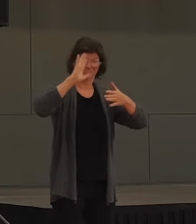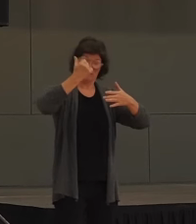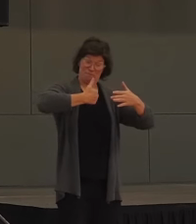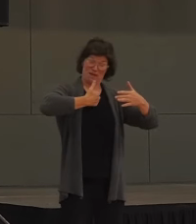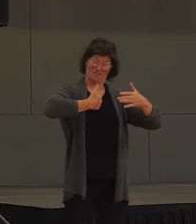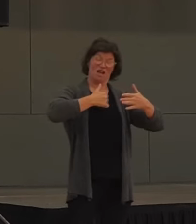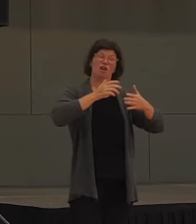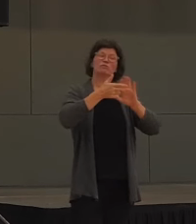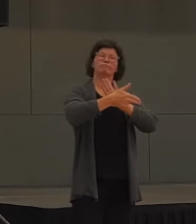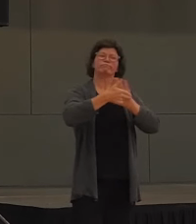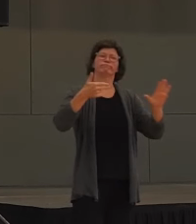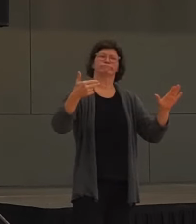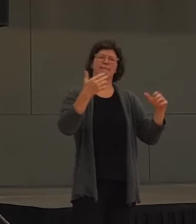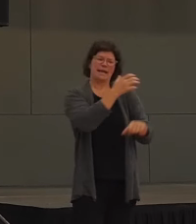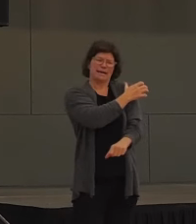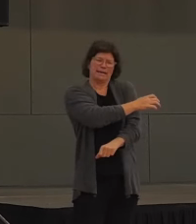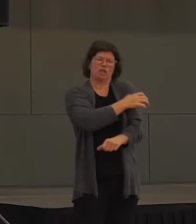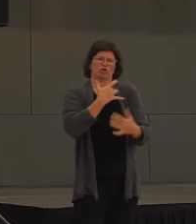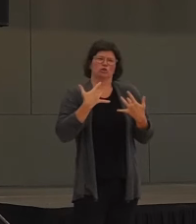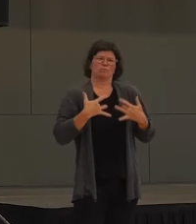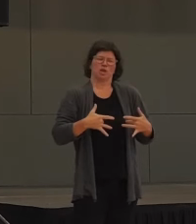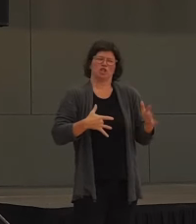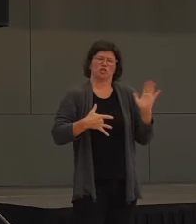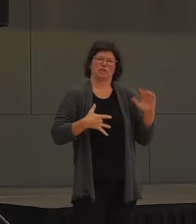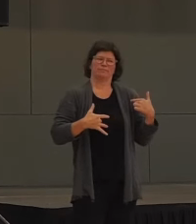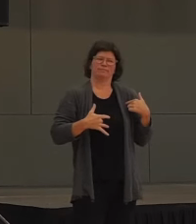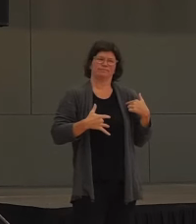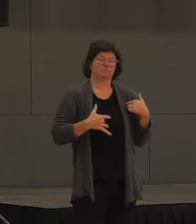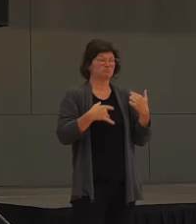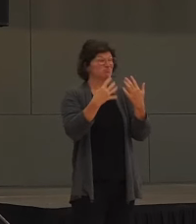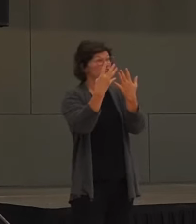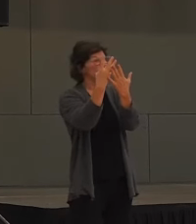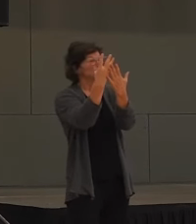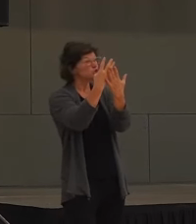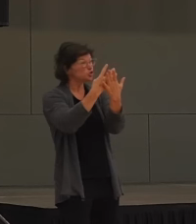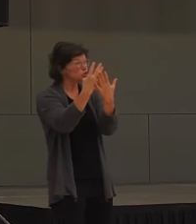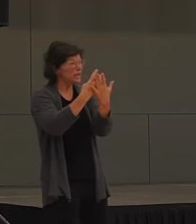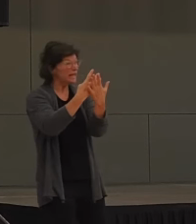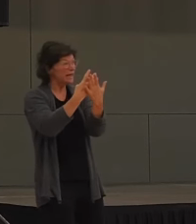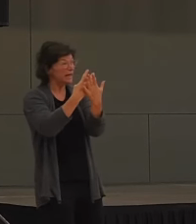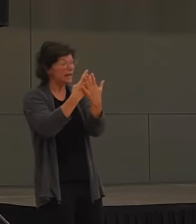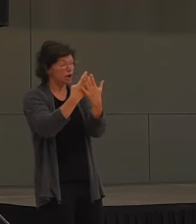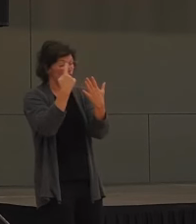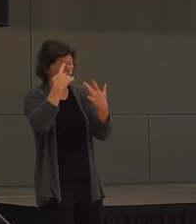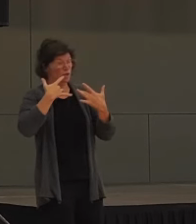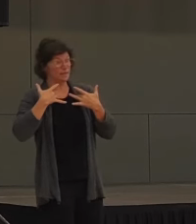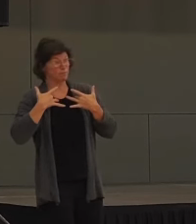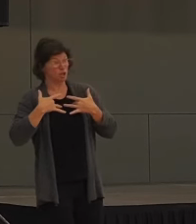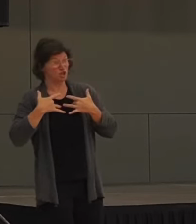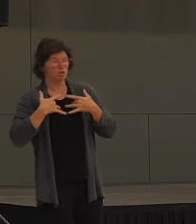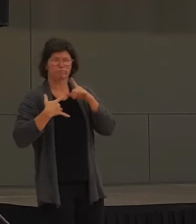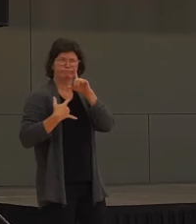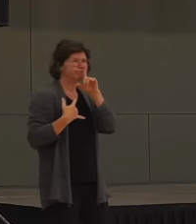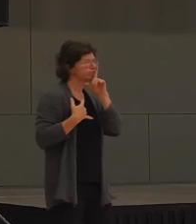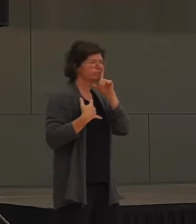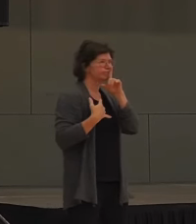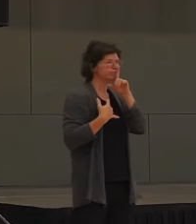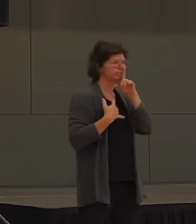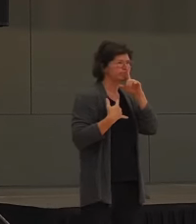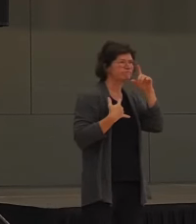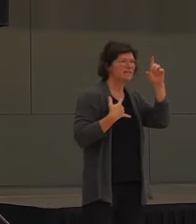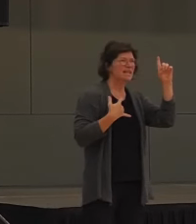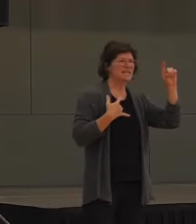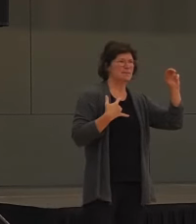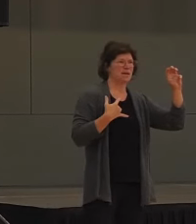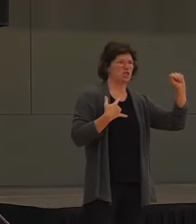depression. They did a depression screening as compared to a dementia screening because of my